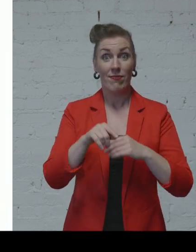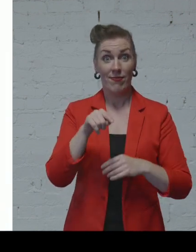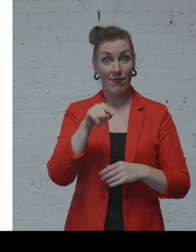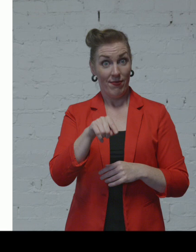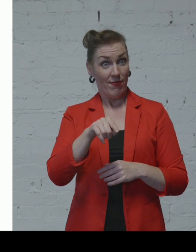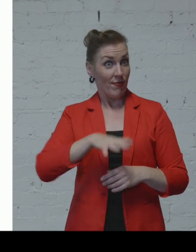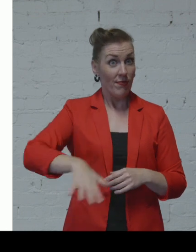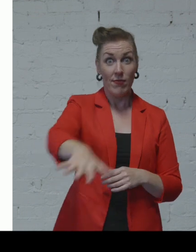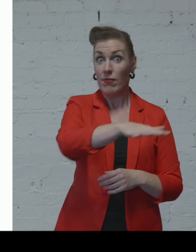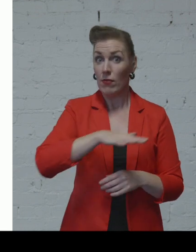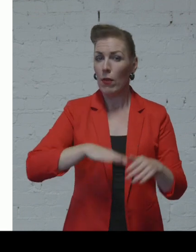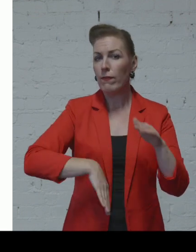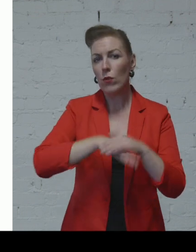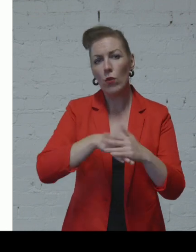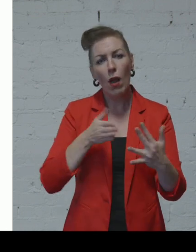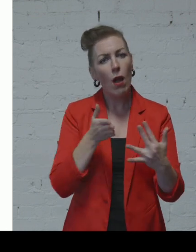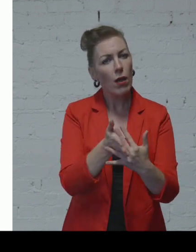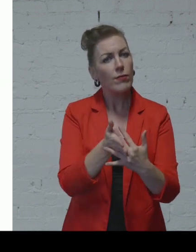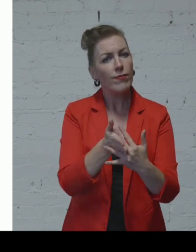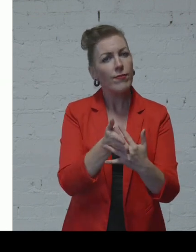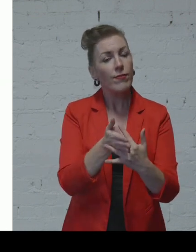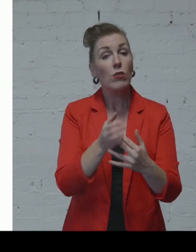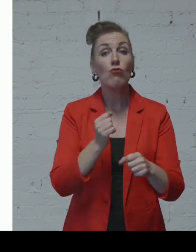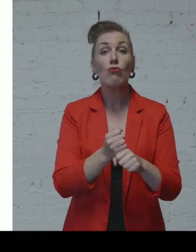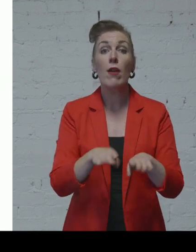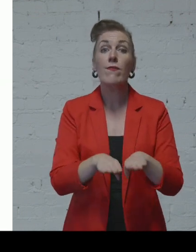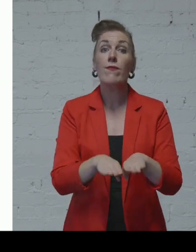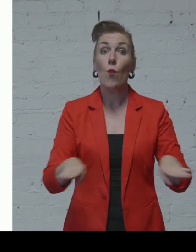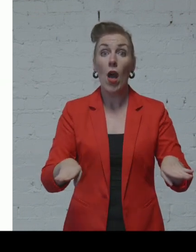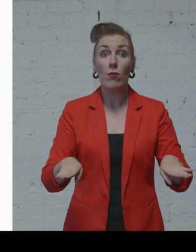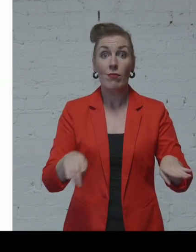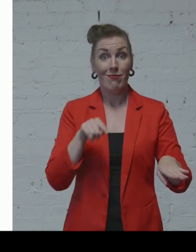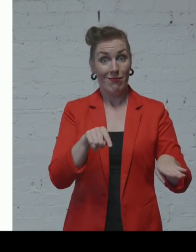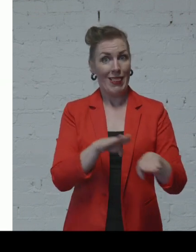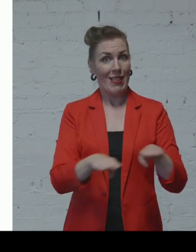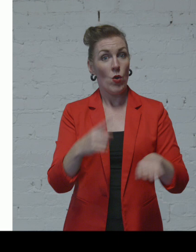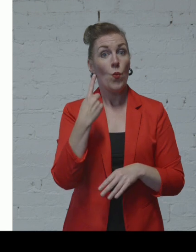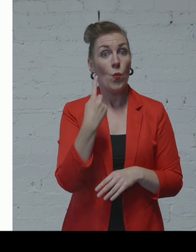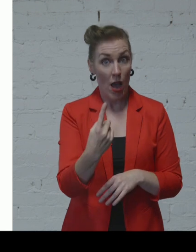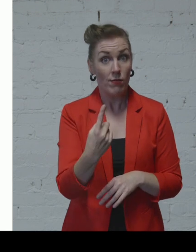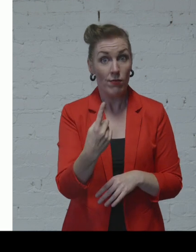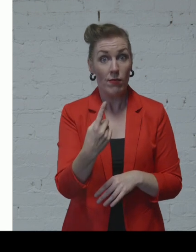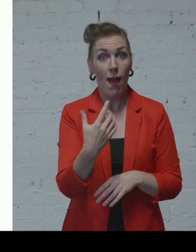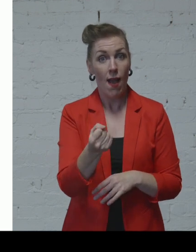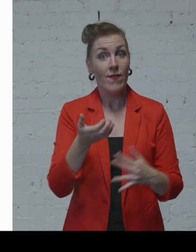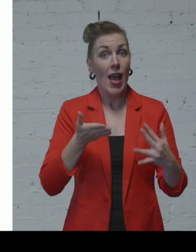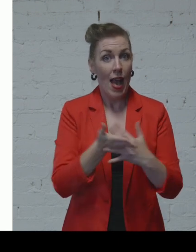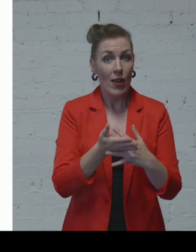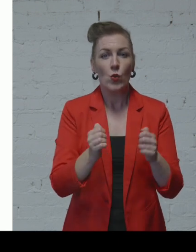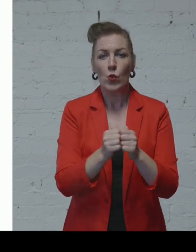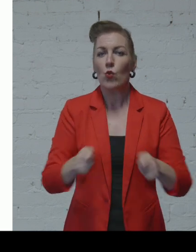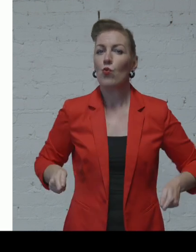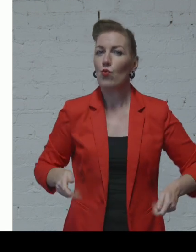The main entrance to the Museum of Free Derry is fully accessible, and the ground floor is on one level and accessible for wheelchair